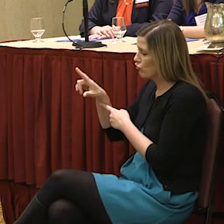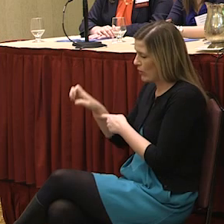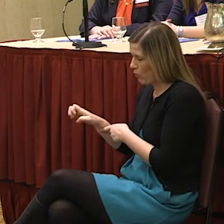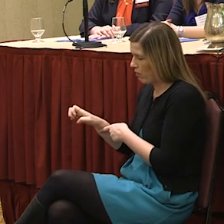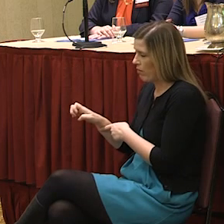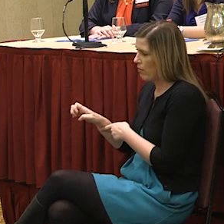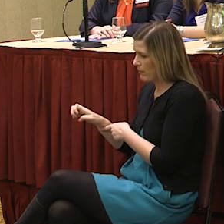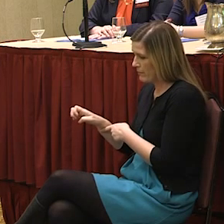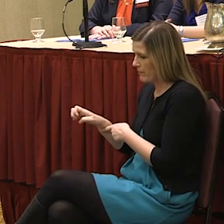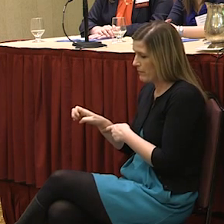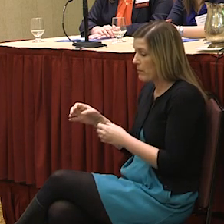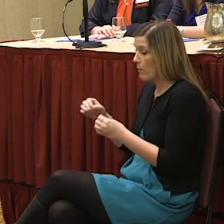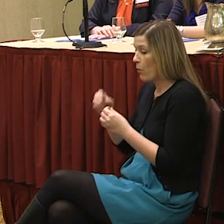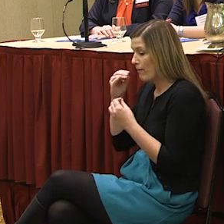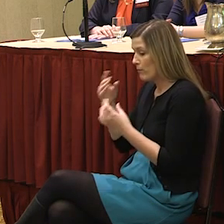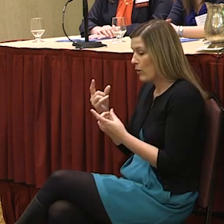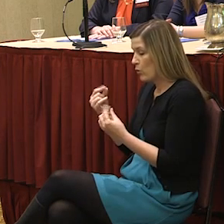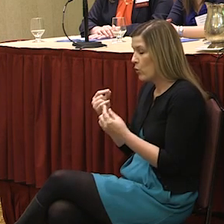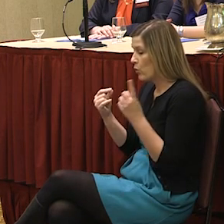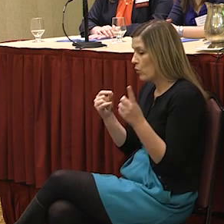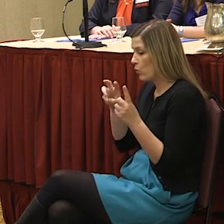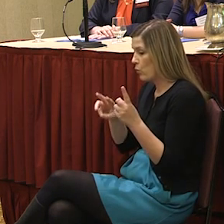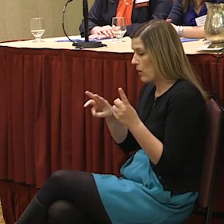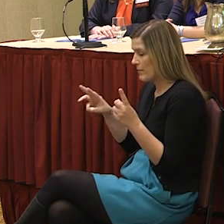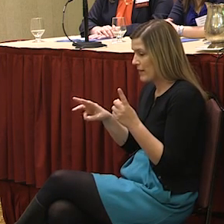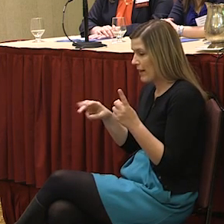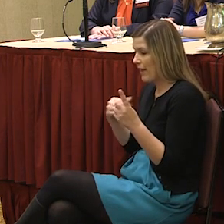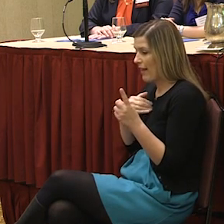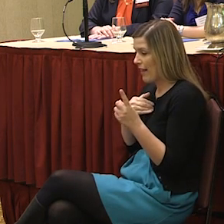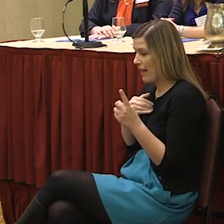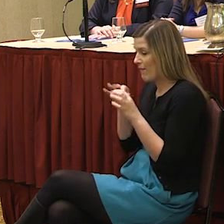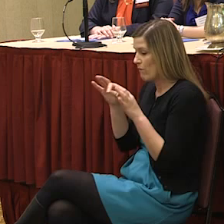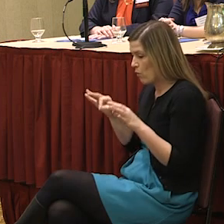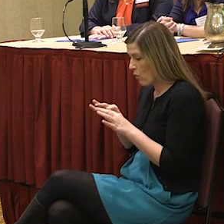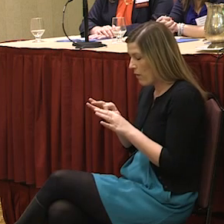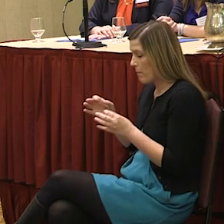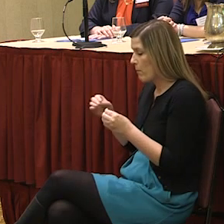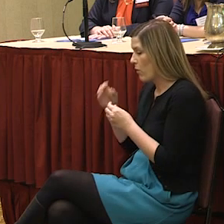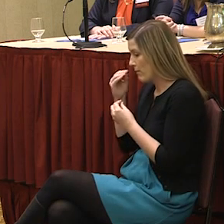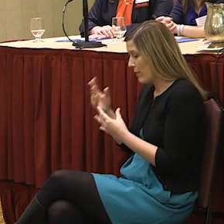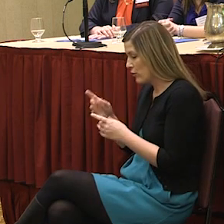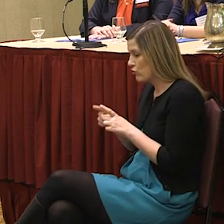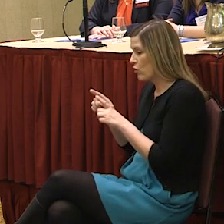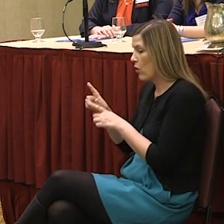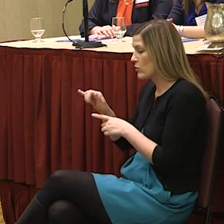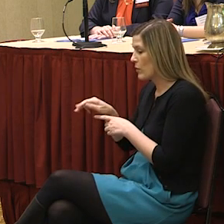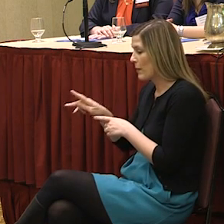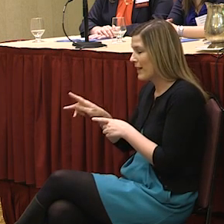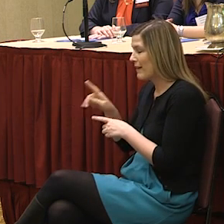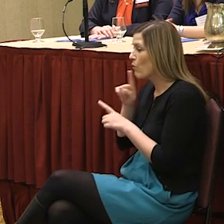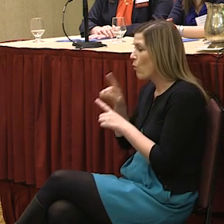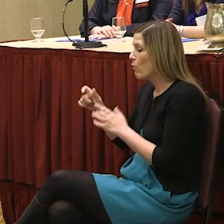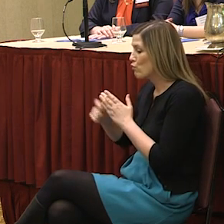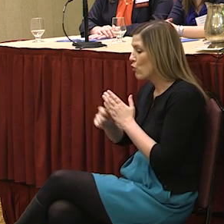For more information, please visit our site. We have our forms and more information, as well as a link to order